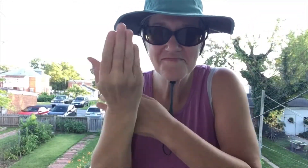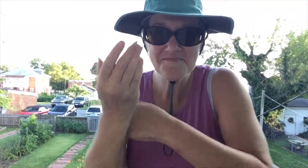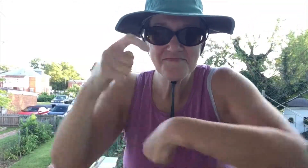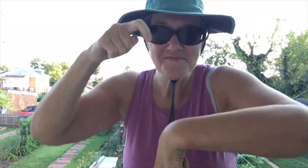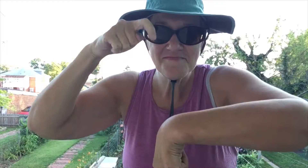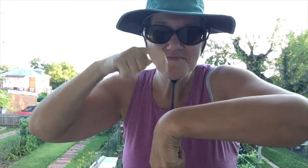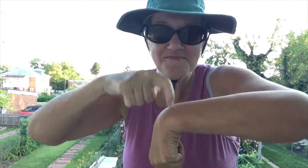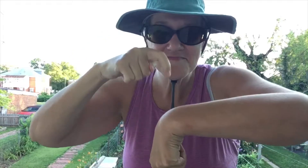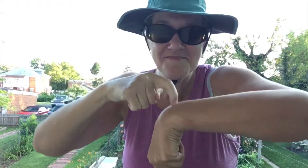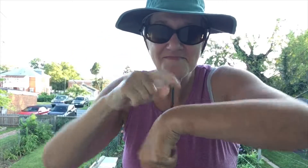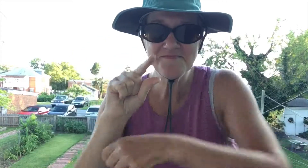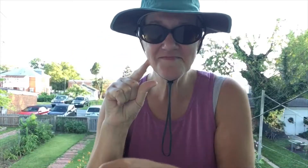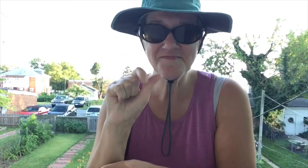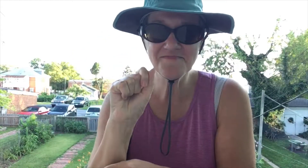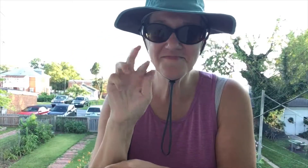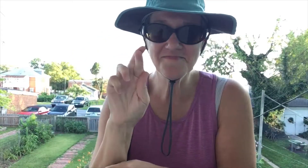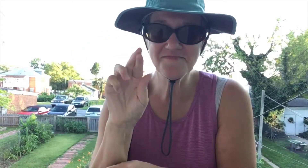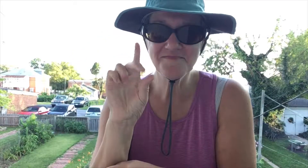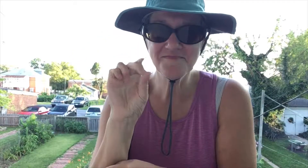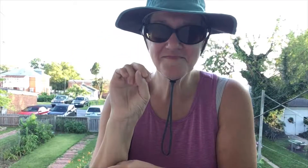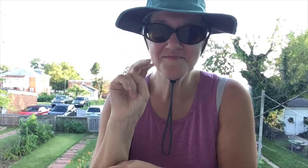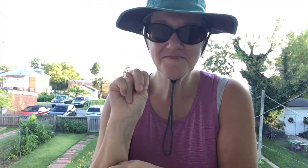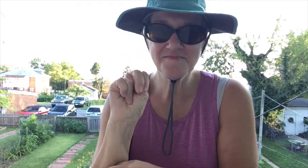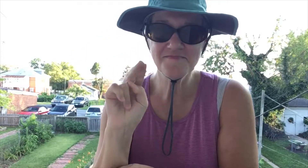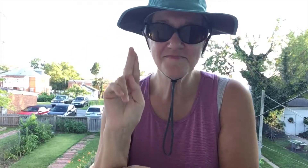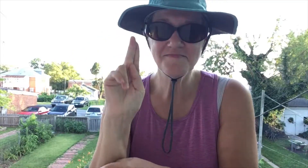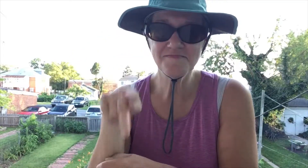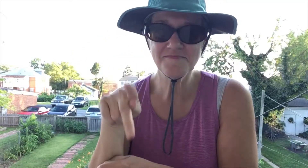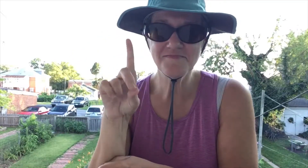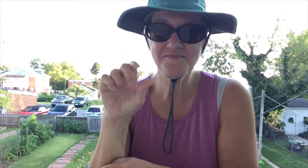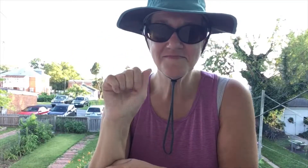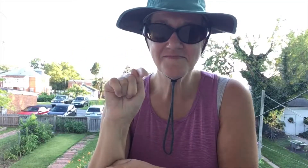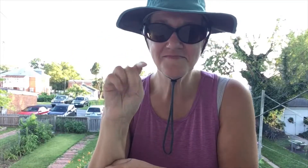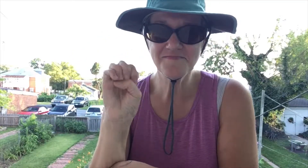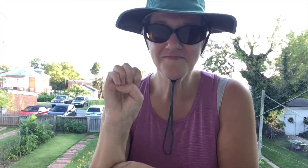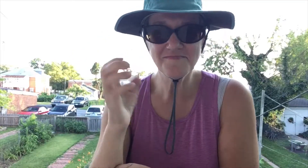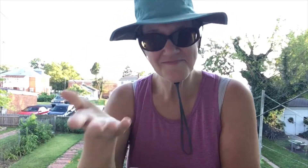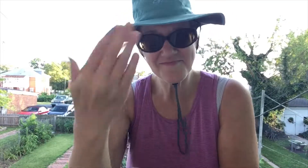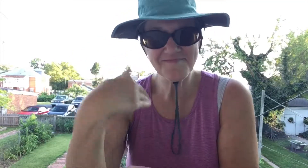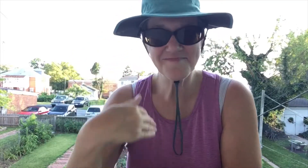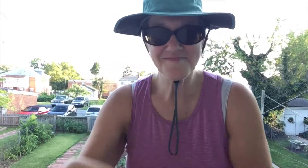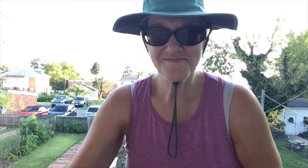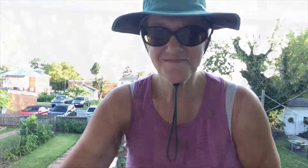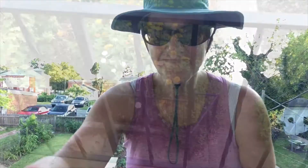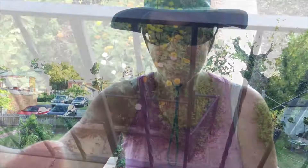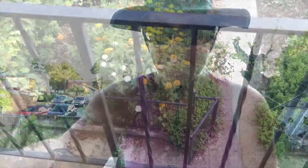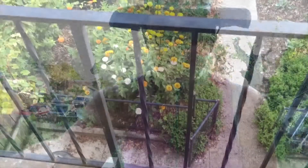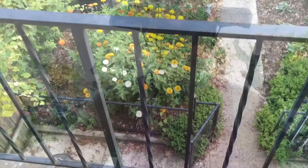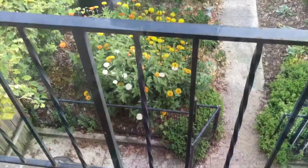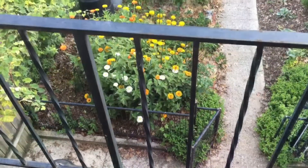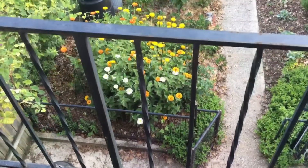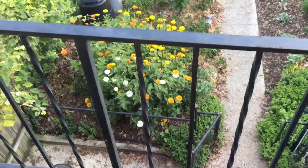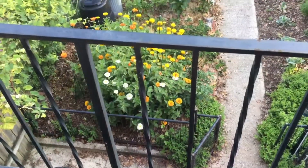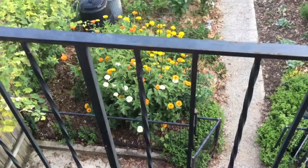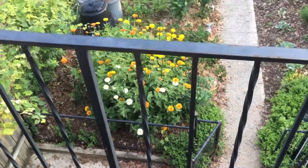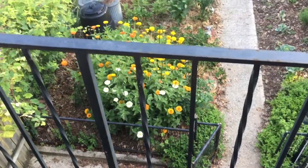Good morning. It's time for a garden update. Come on.